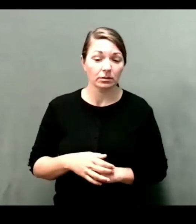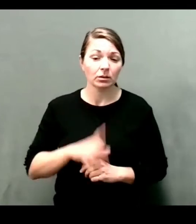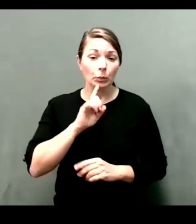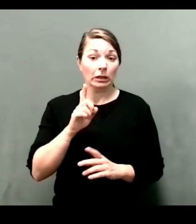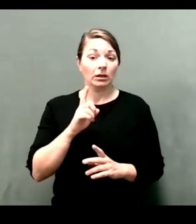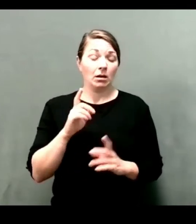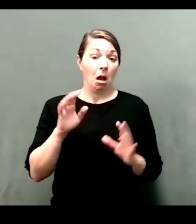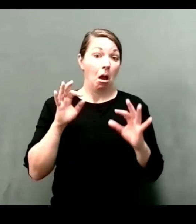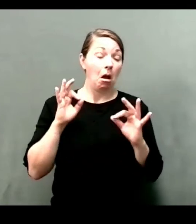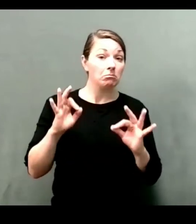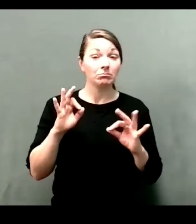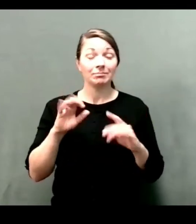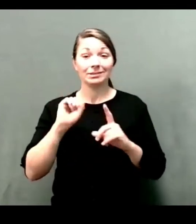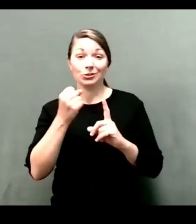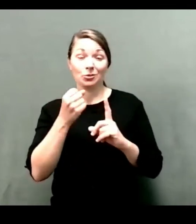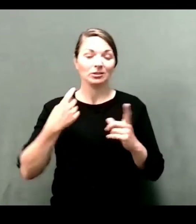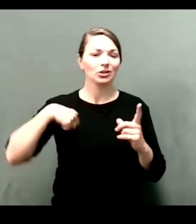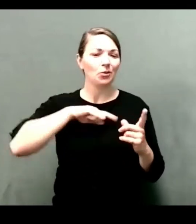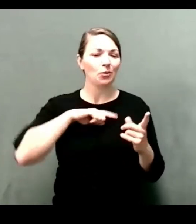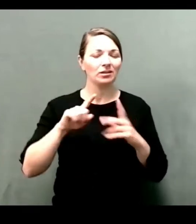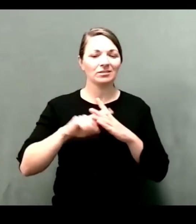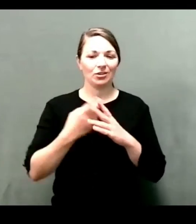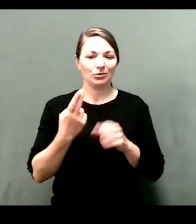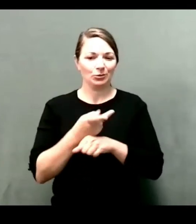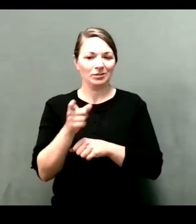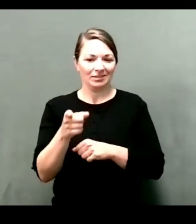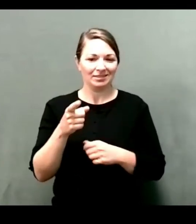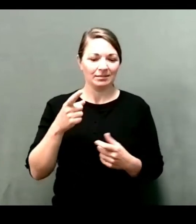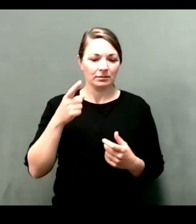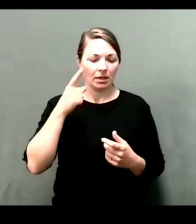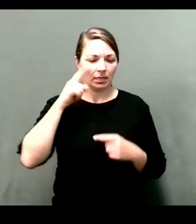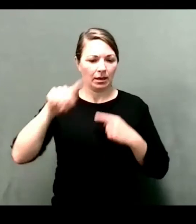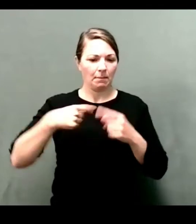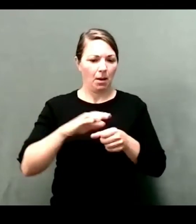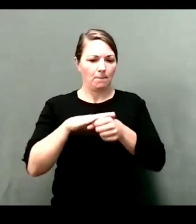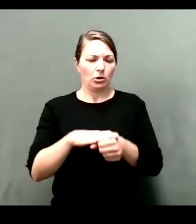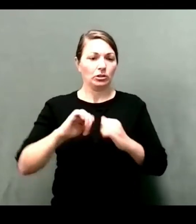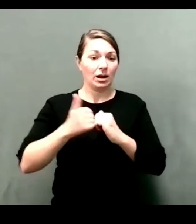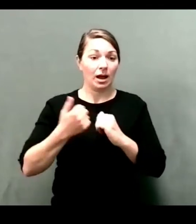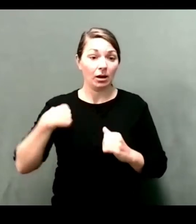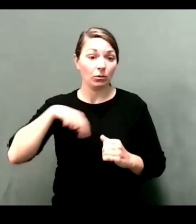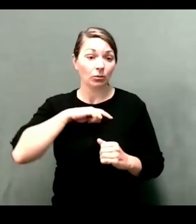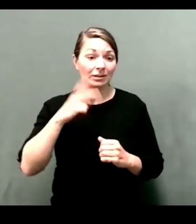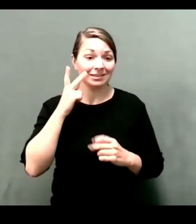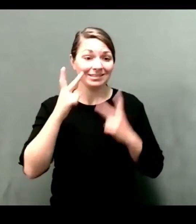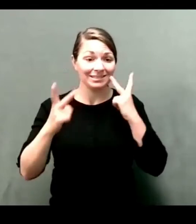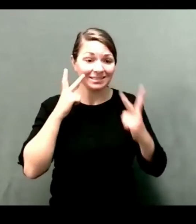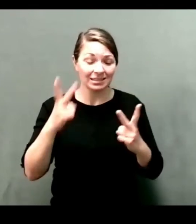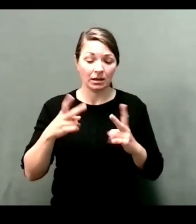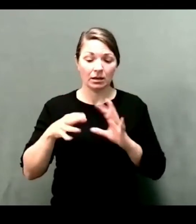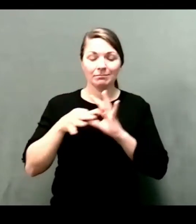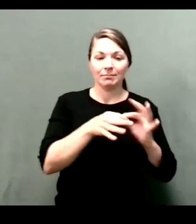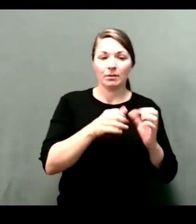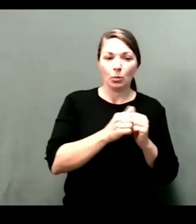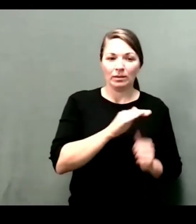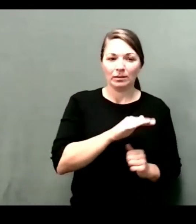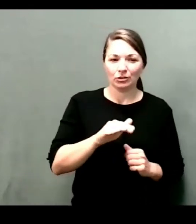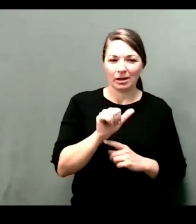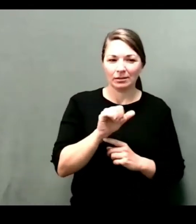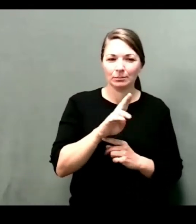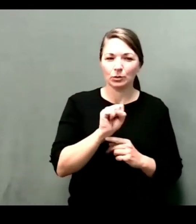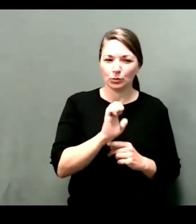had initially started this as a way to think about oppression as it was showing up in examples of child abuse. That, however,